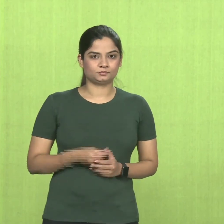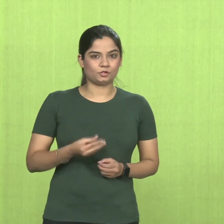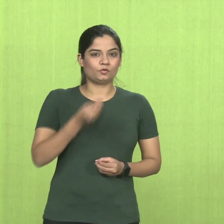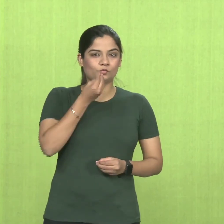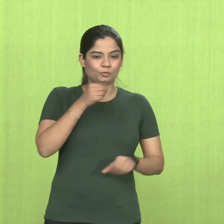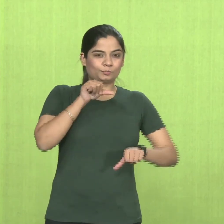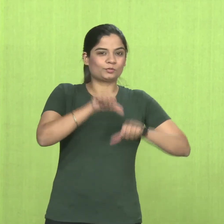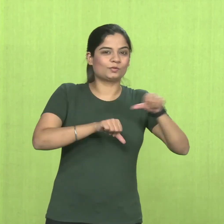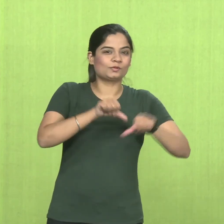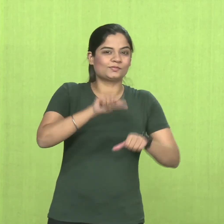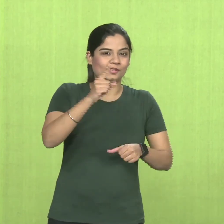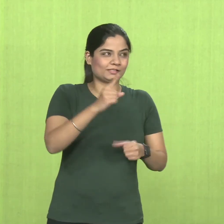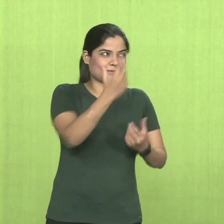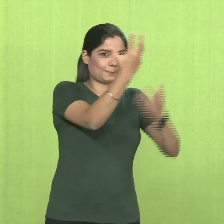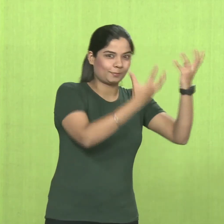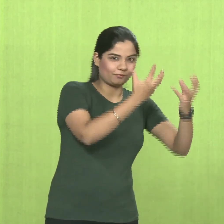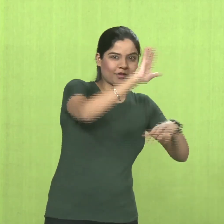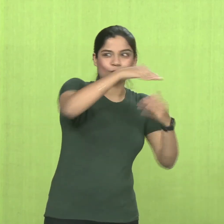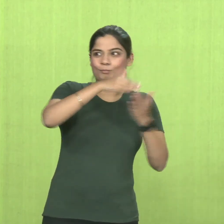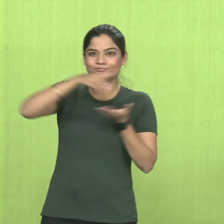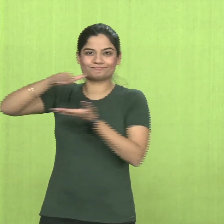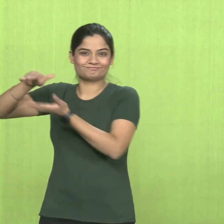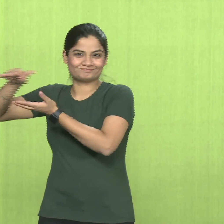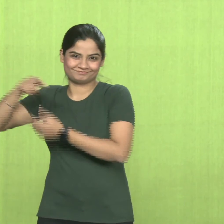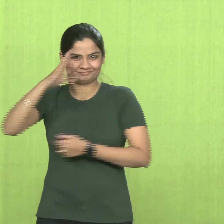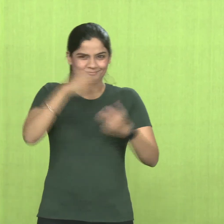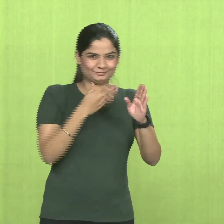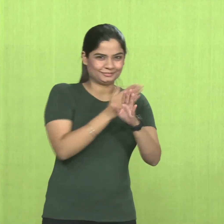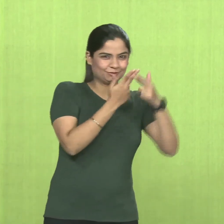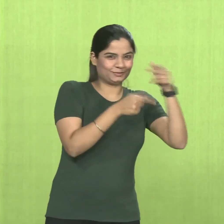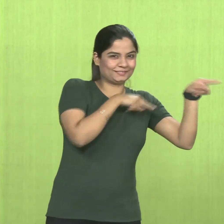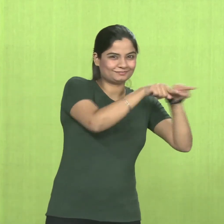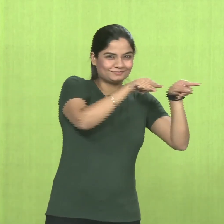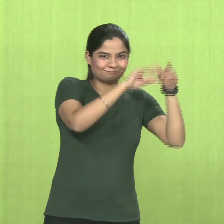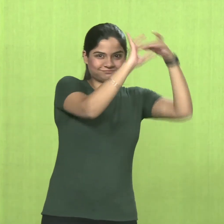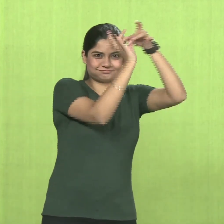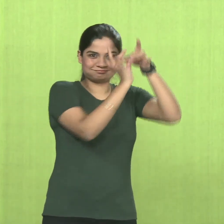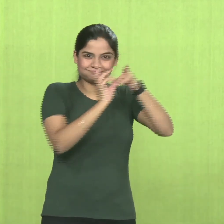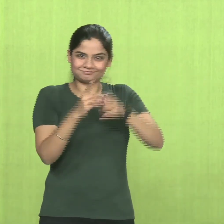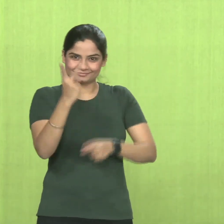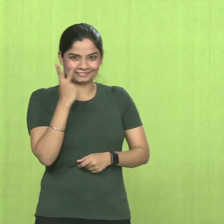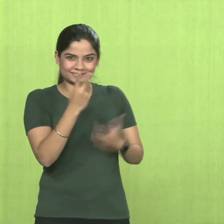Now let's discuss some good habits while purchasing and storage of the